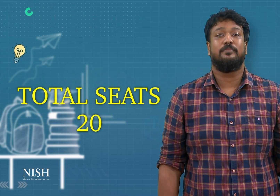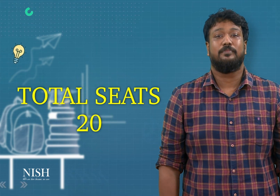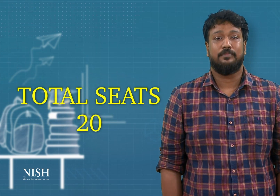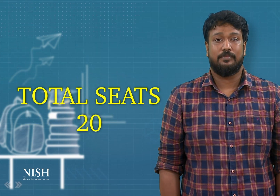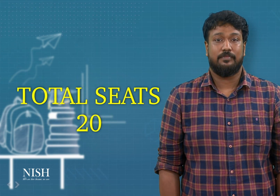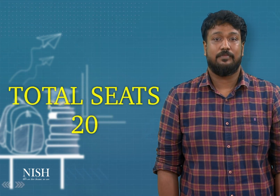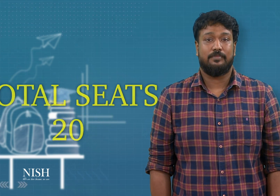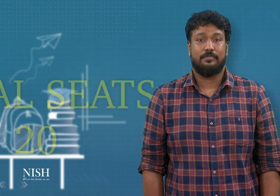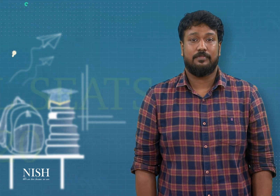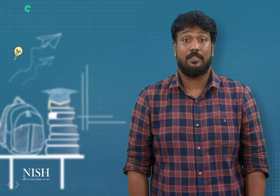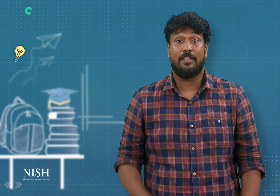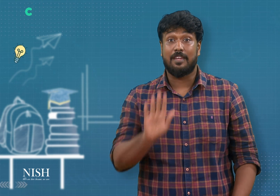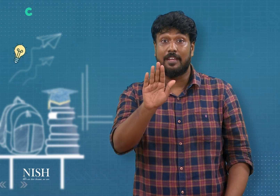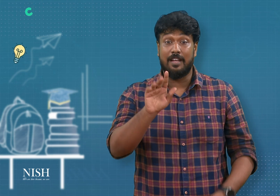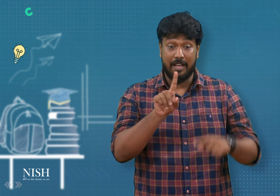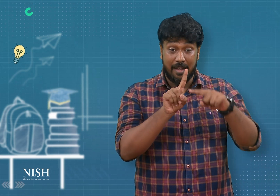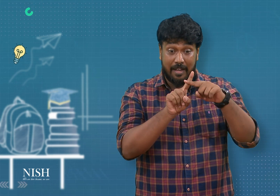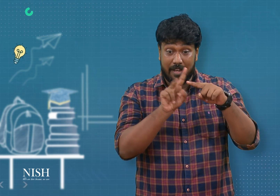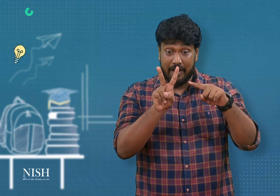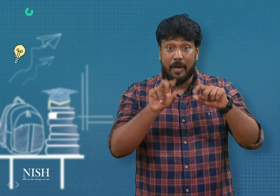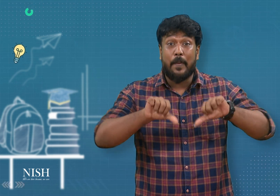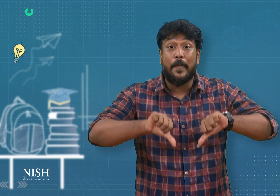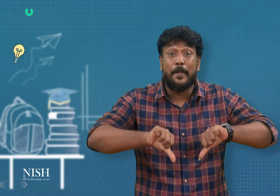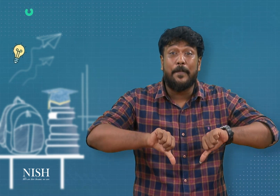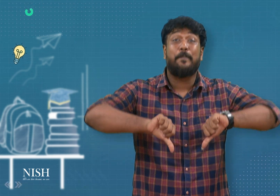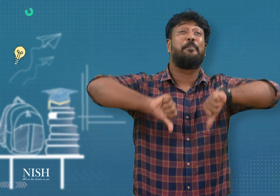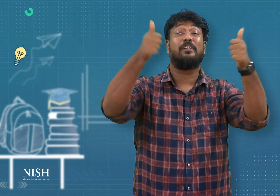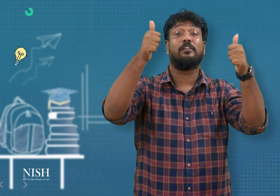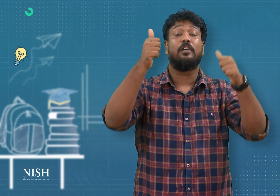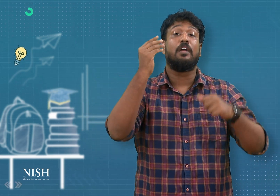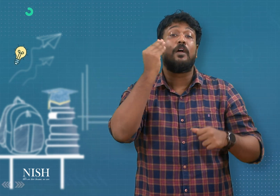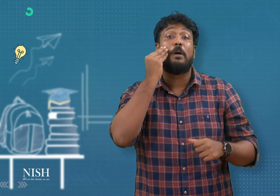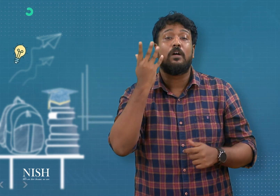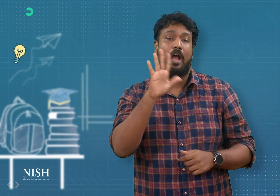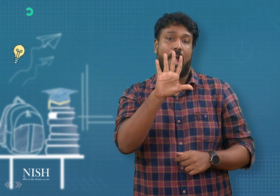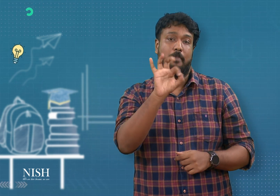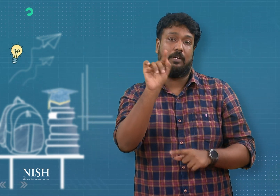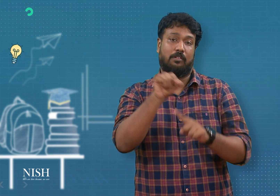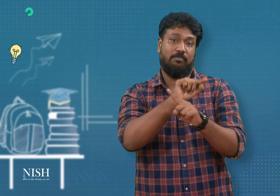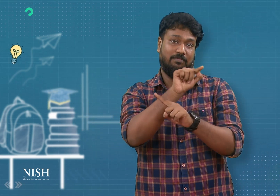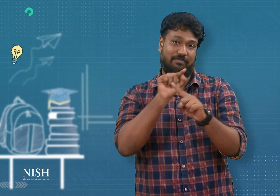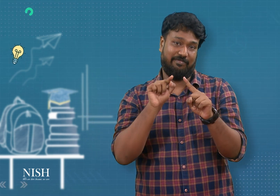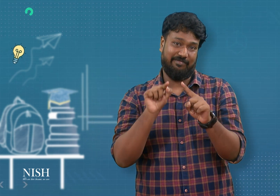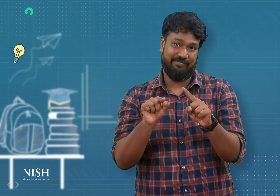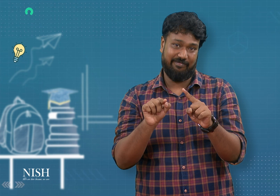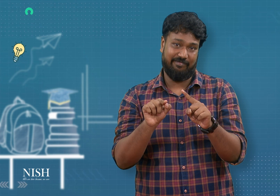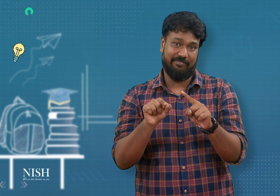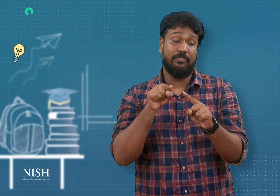20 students. Those who apply for the course at NISH should have passed higher secondary or its equivalent